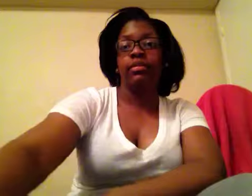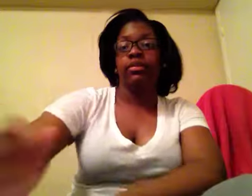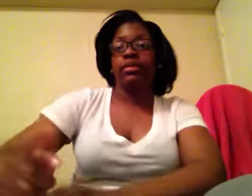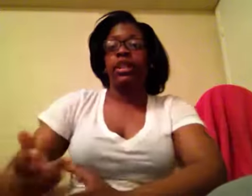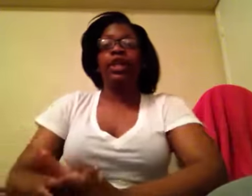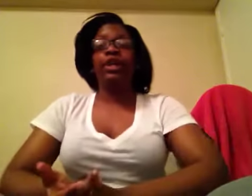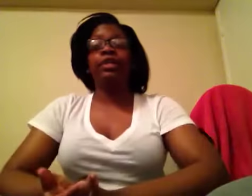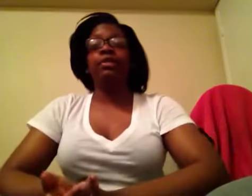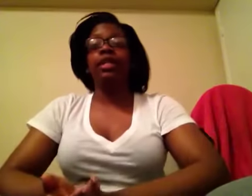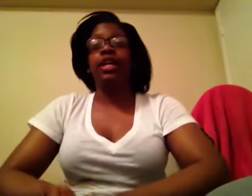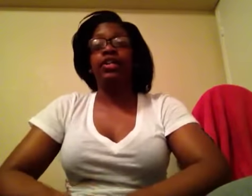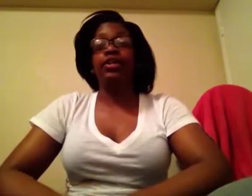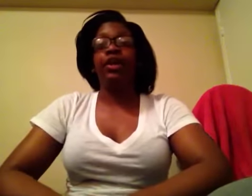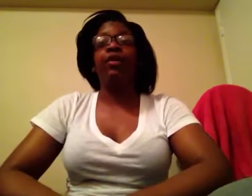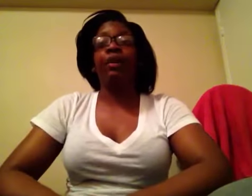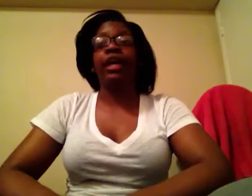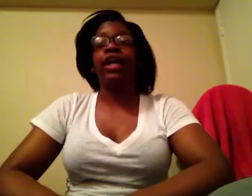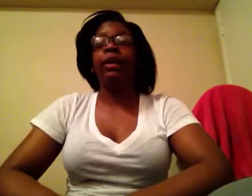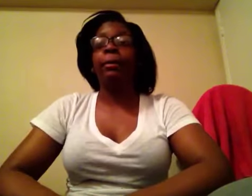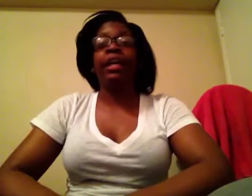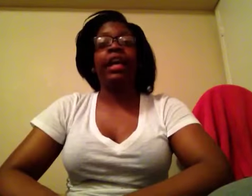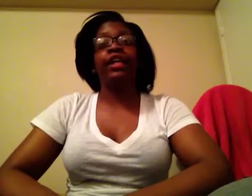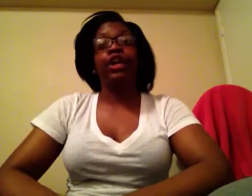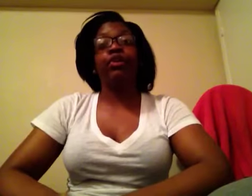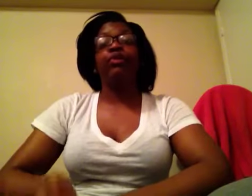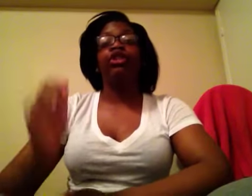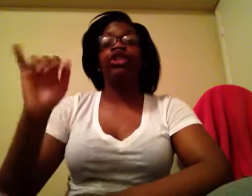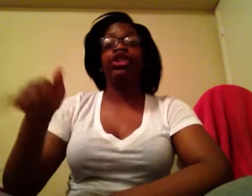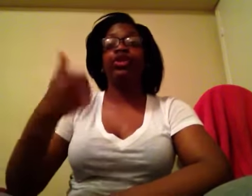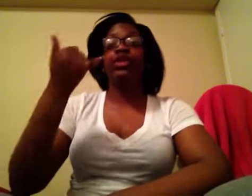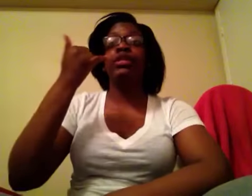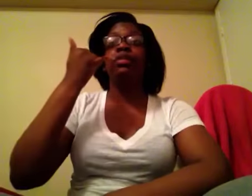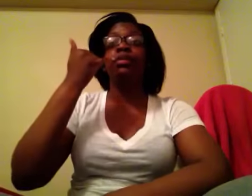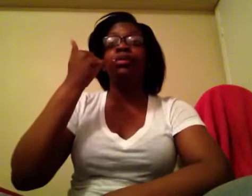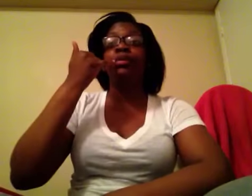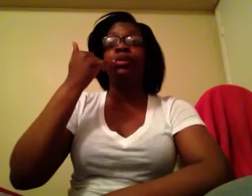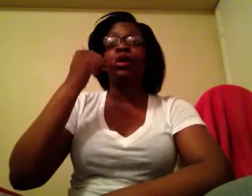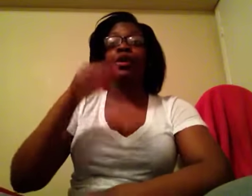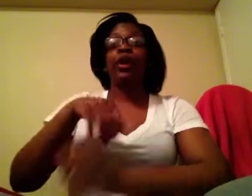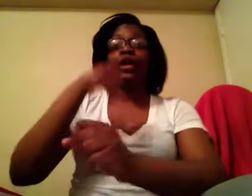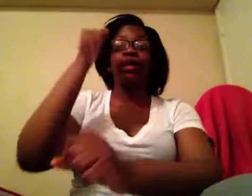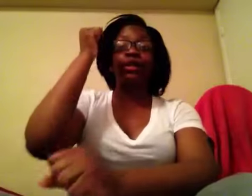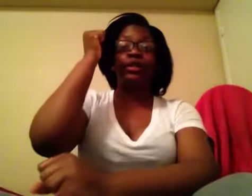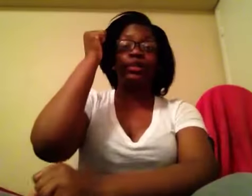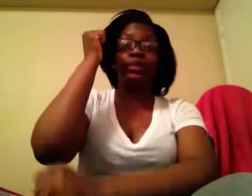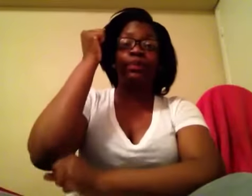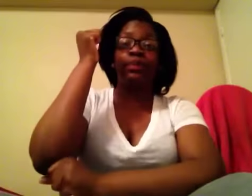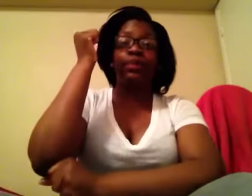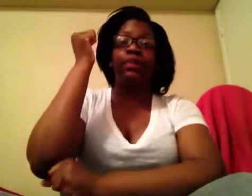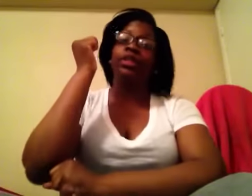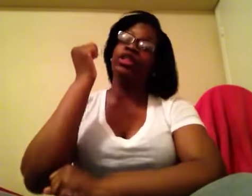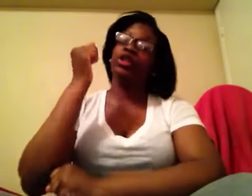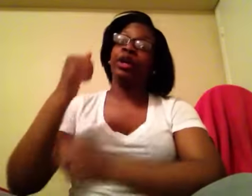Here are some signs you all may or may not know. Juice, crackers, scream,